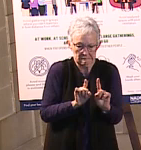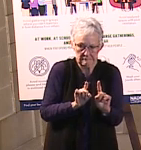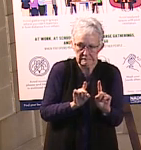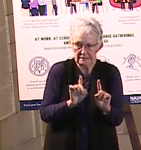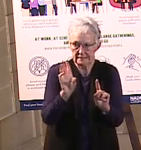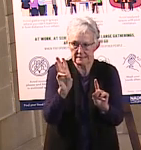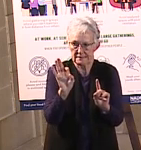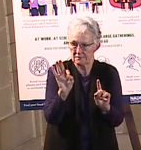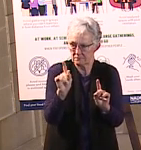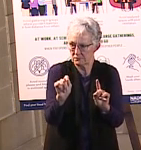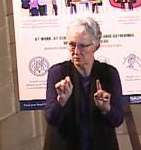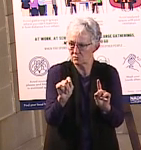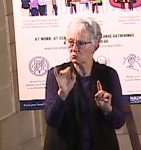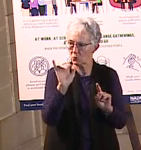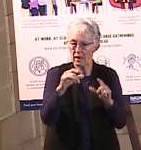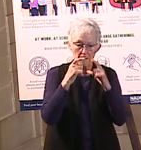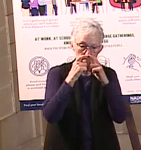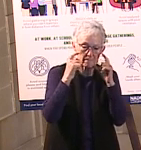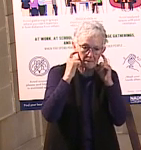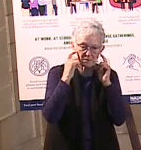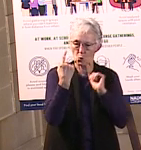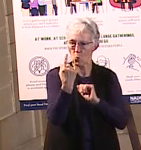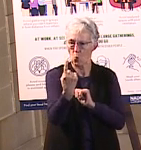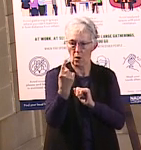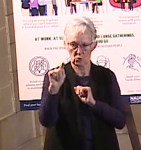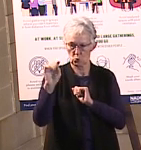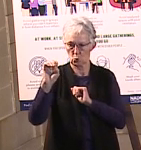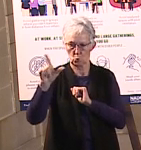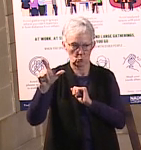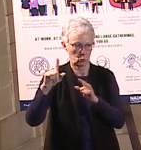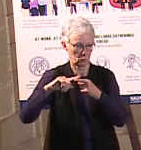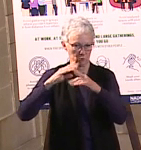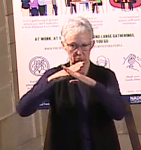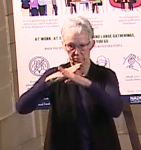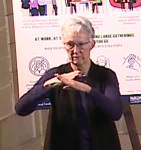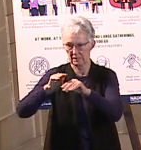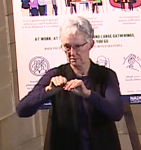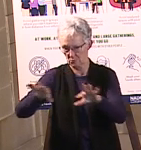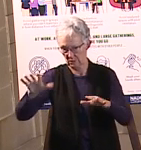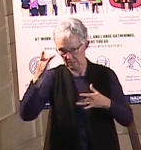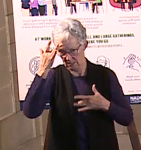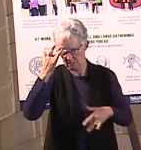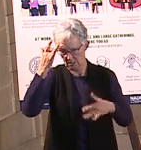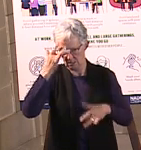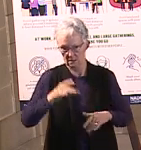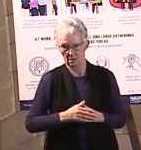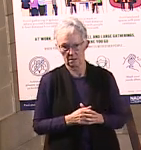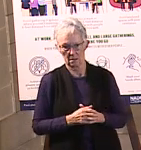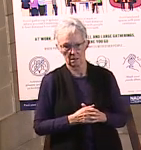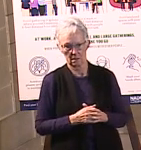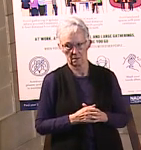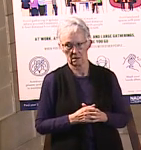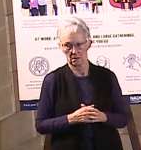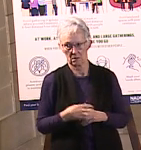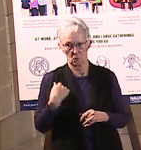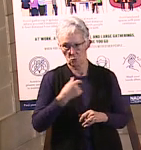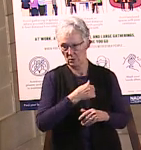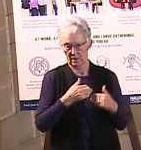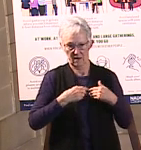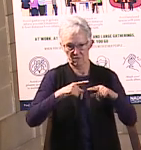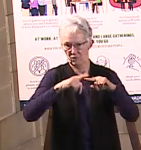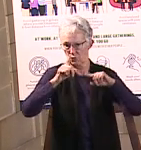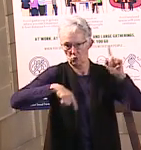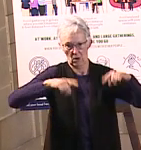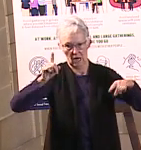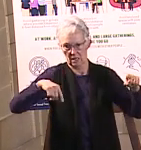So it's a tool, it's just one of our tools we use to slow down the spread of the virus, and we put together a variety of tools to be able to